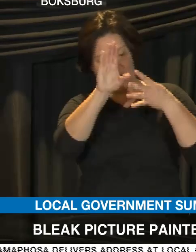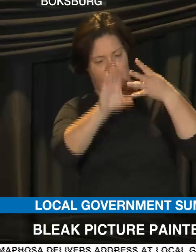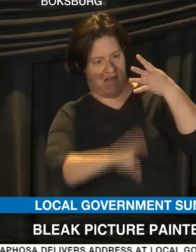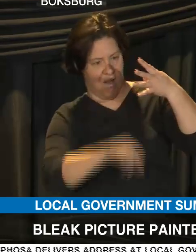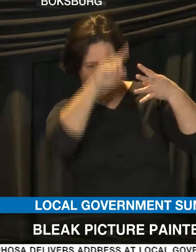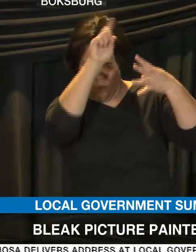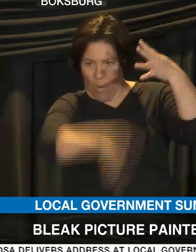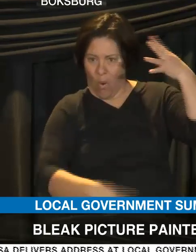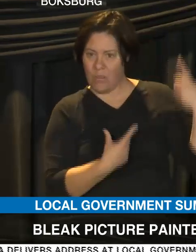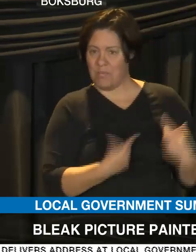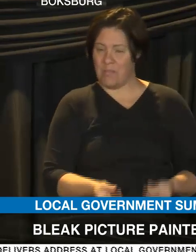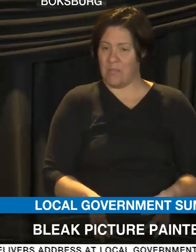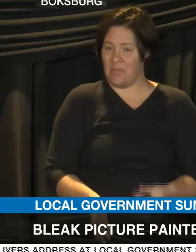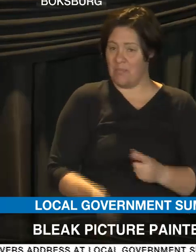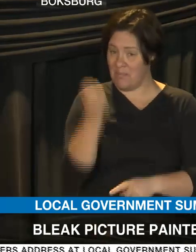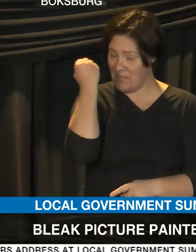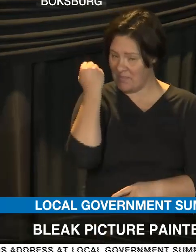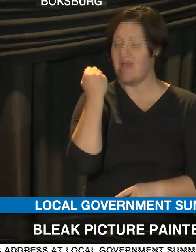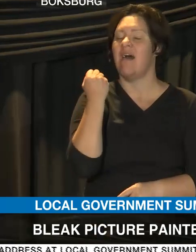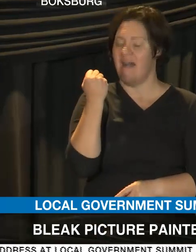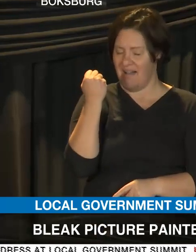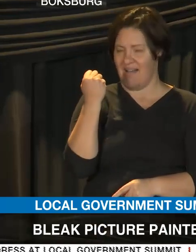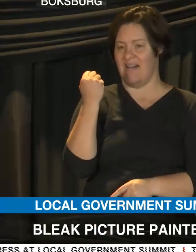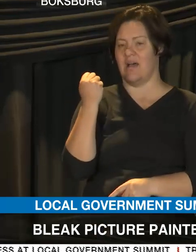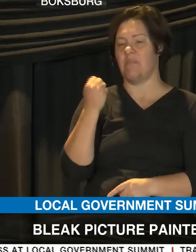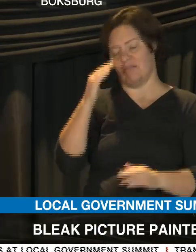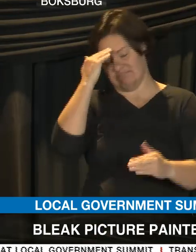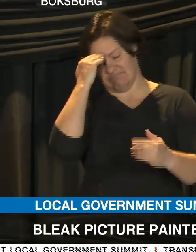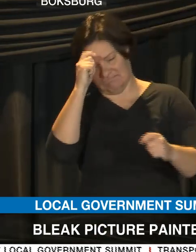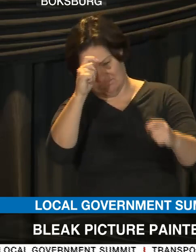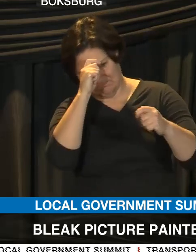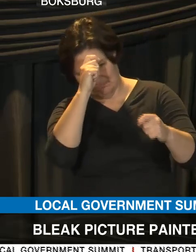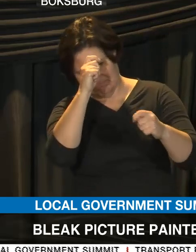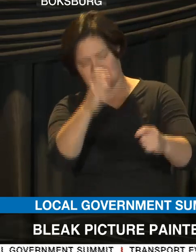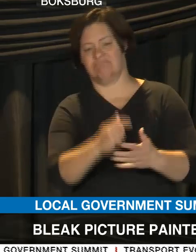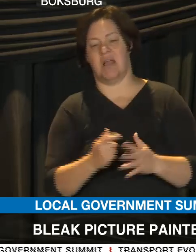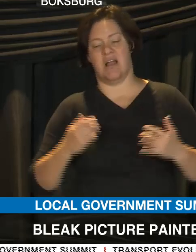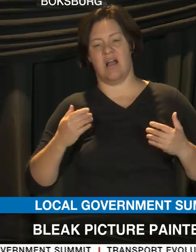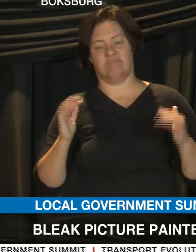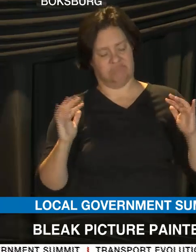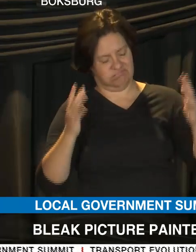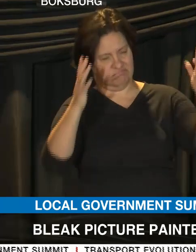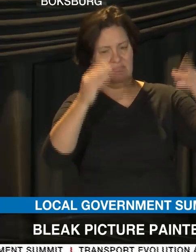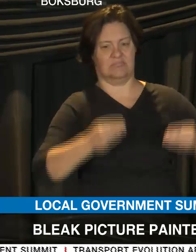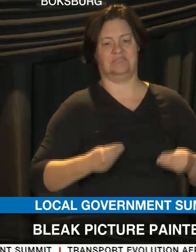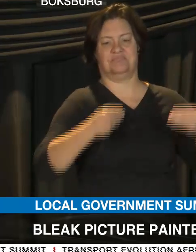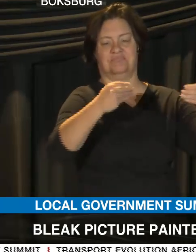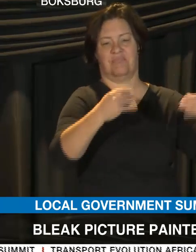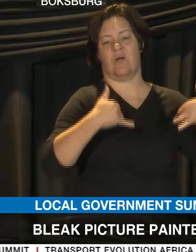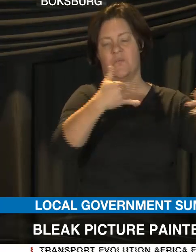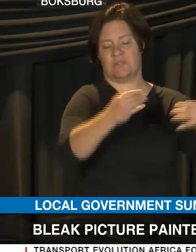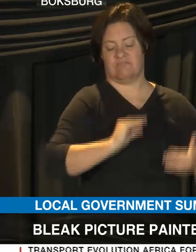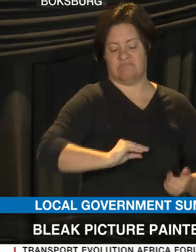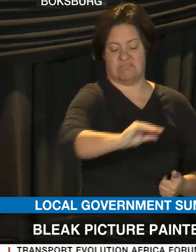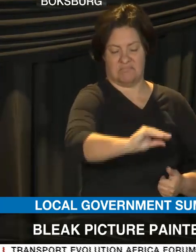criteria, there should be that level of recognition, incentivization. And I